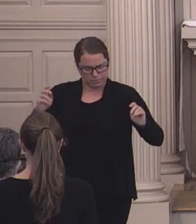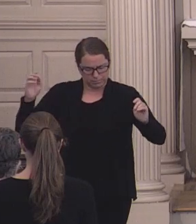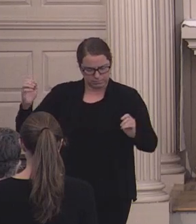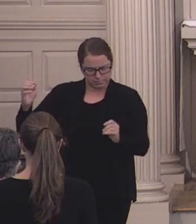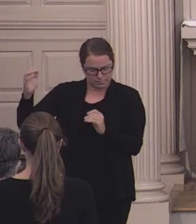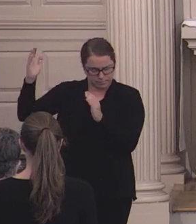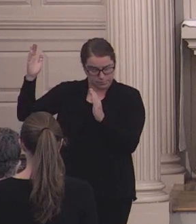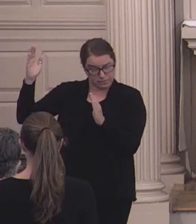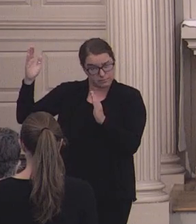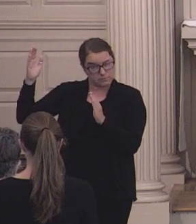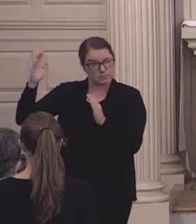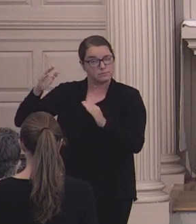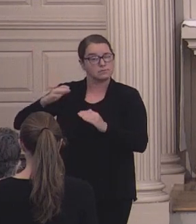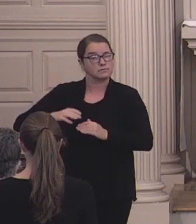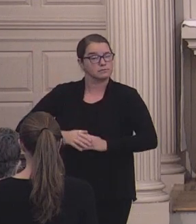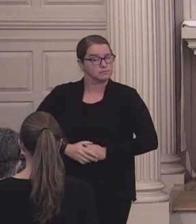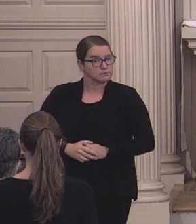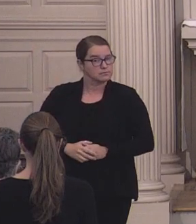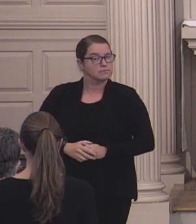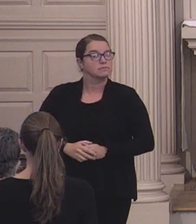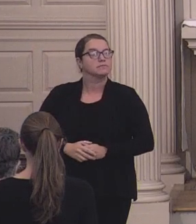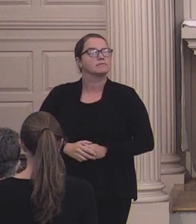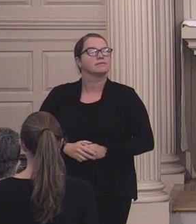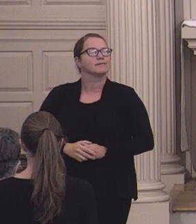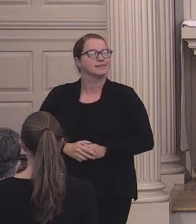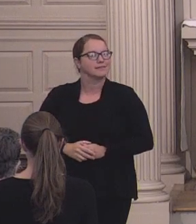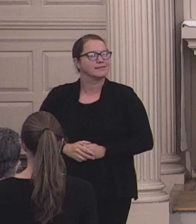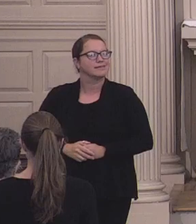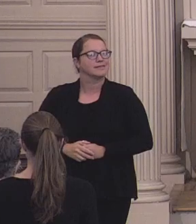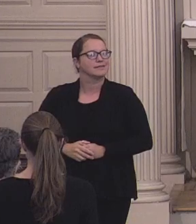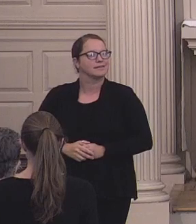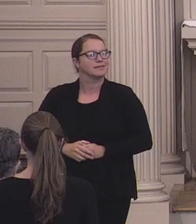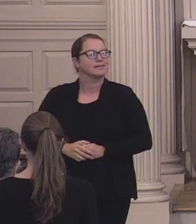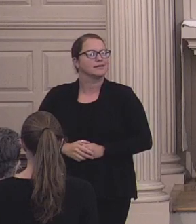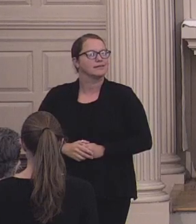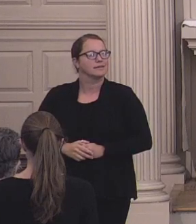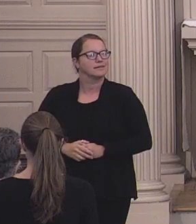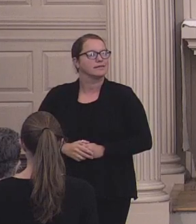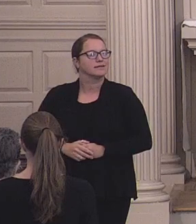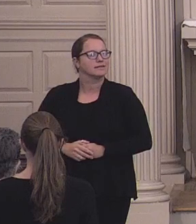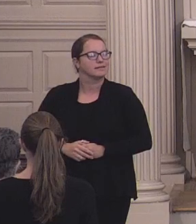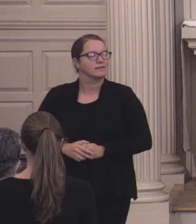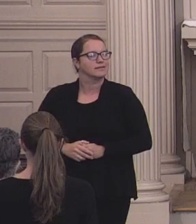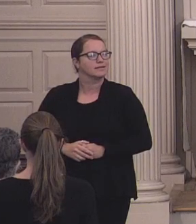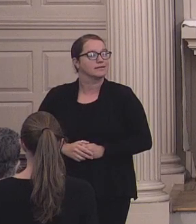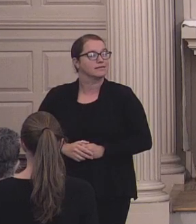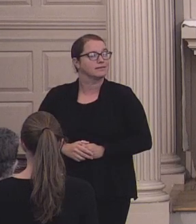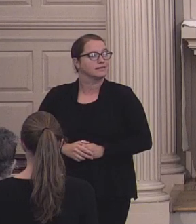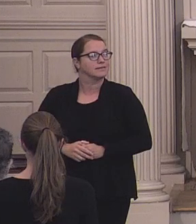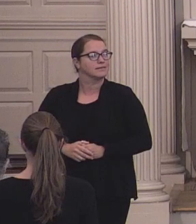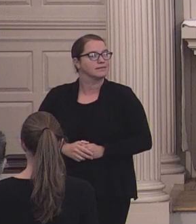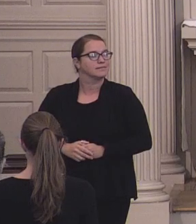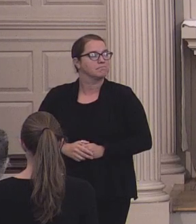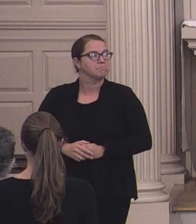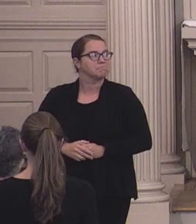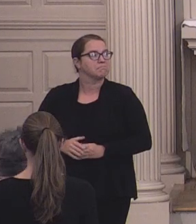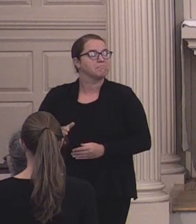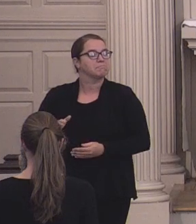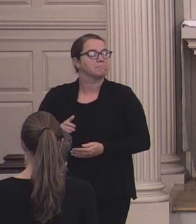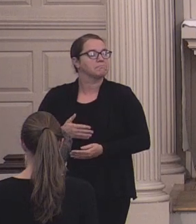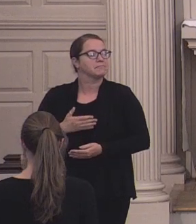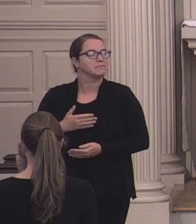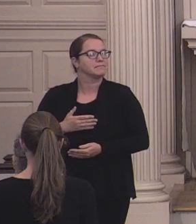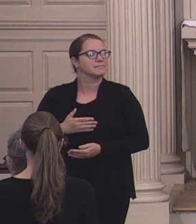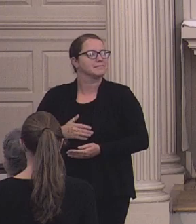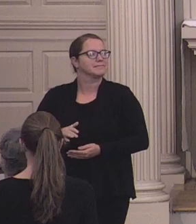folk is driven away, so drive them away like wax that melts before the